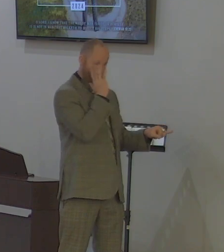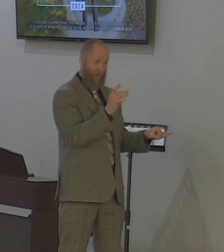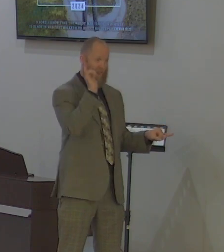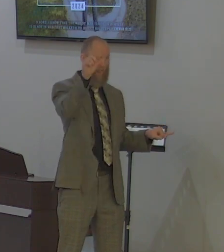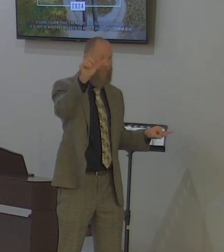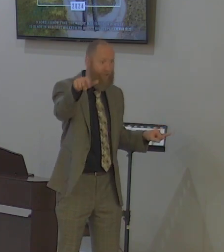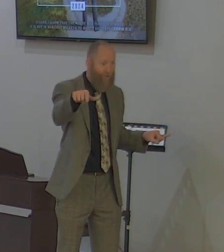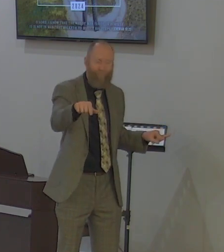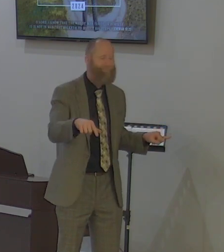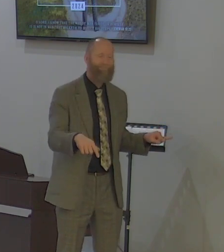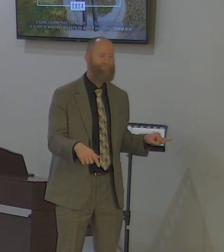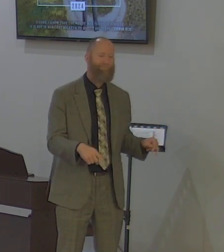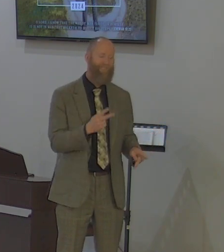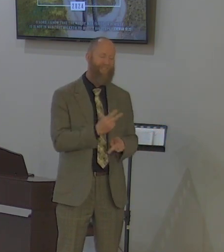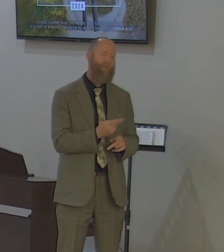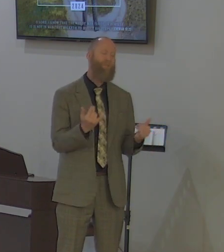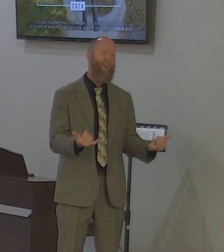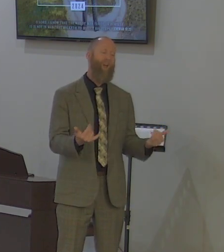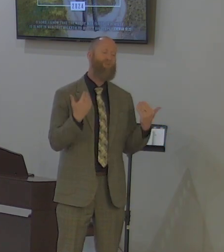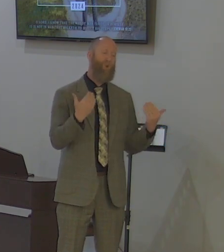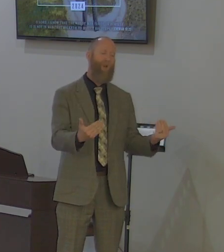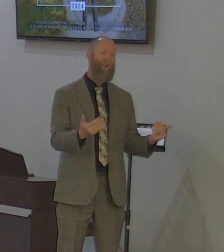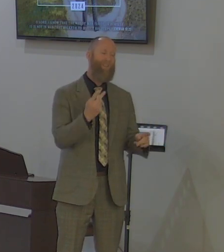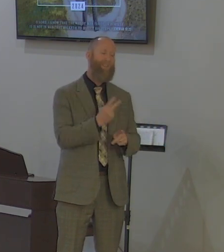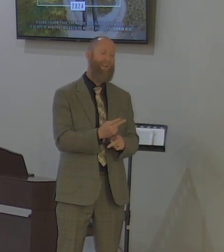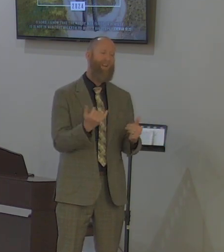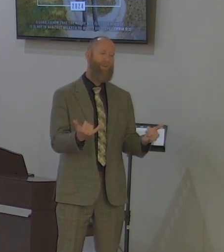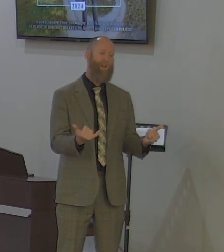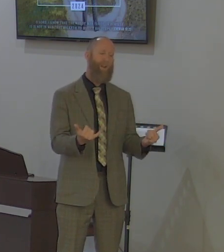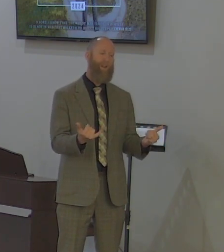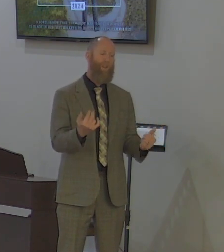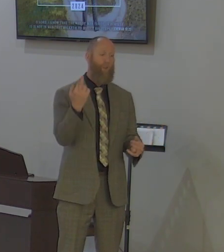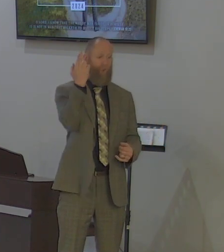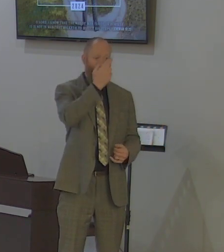you go home? That's what this altar's for.